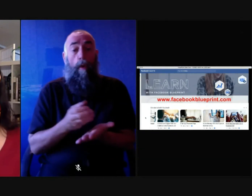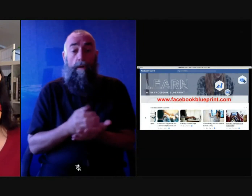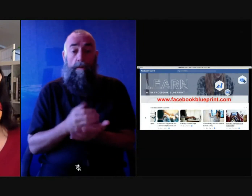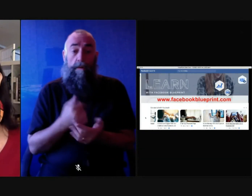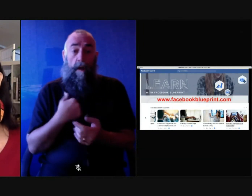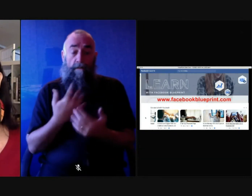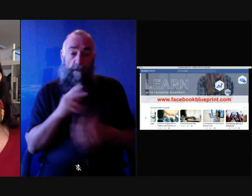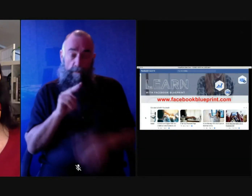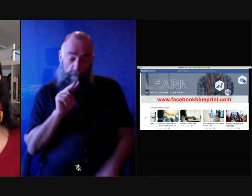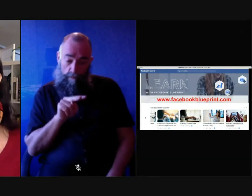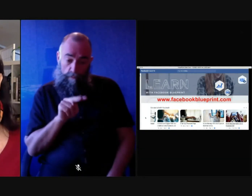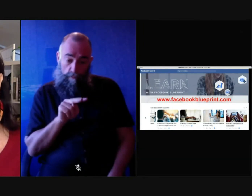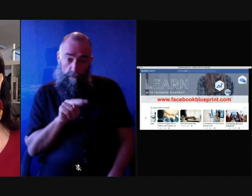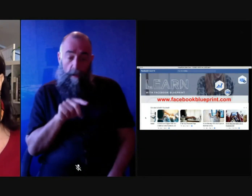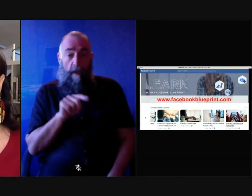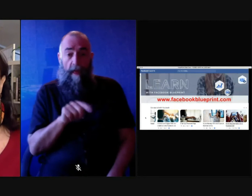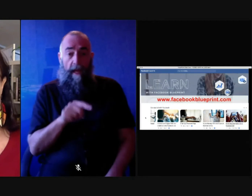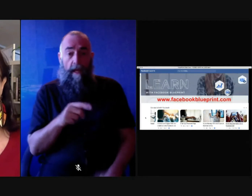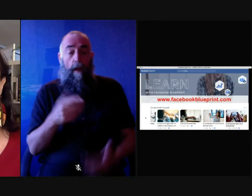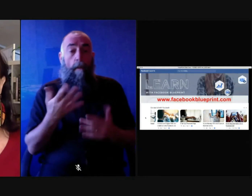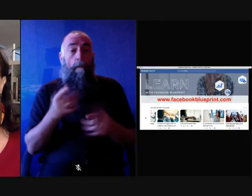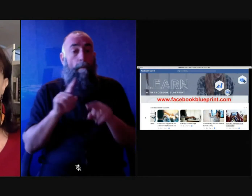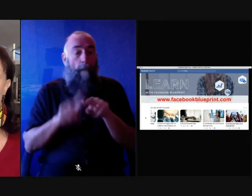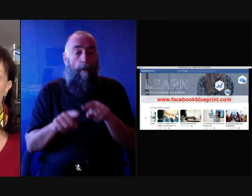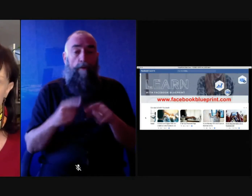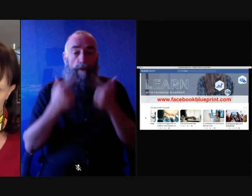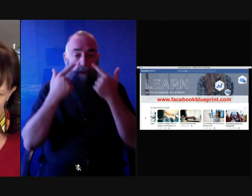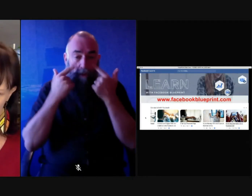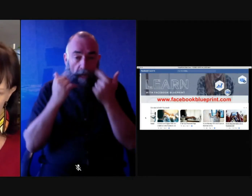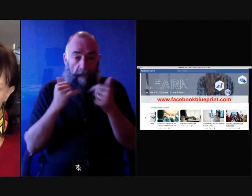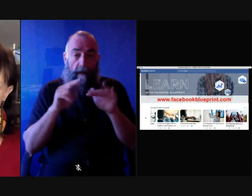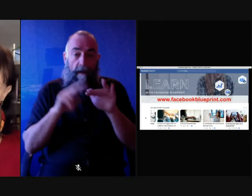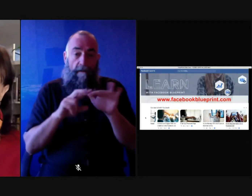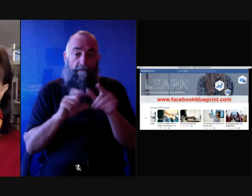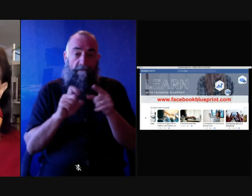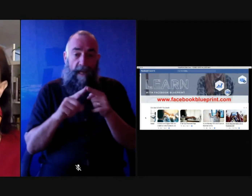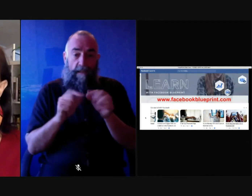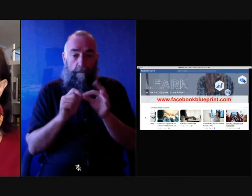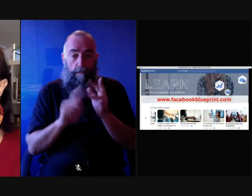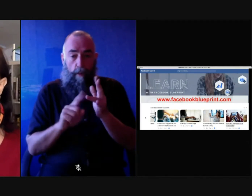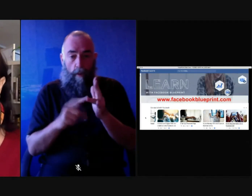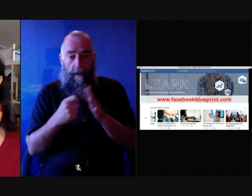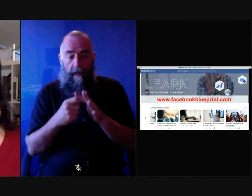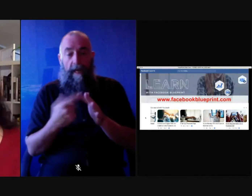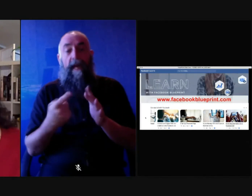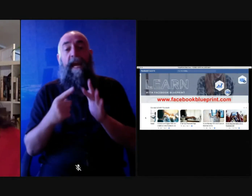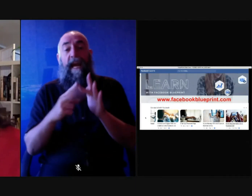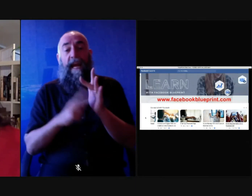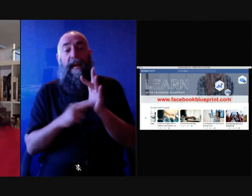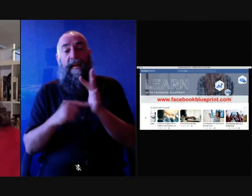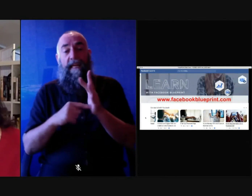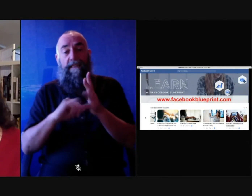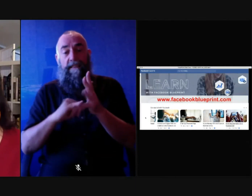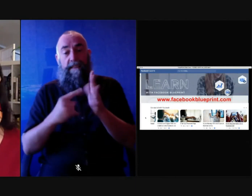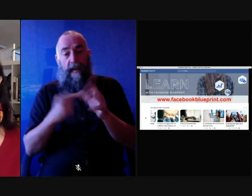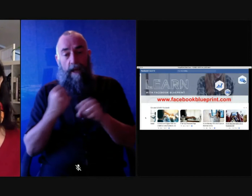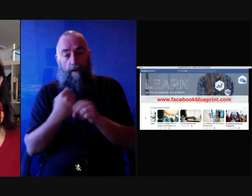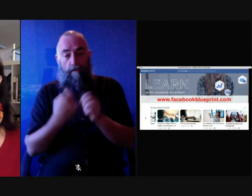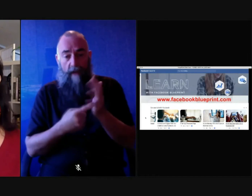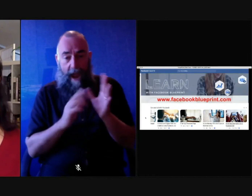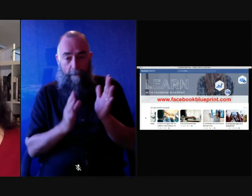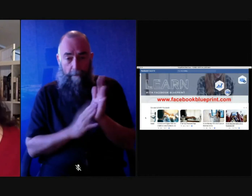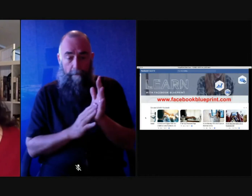at Facebook, Instagram, and Messenger as platforms for marketing.